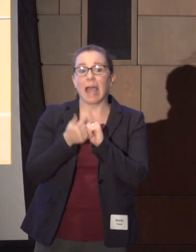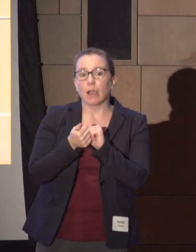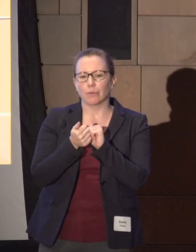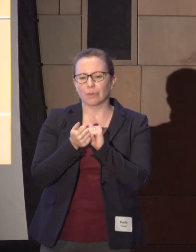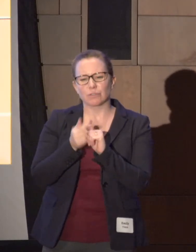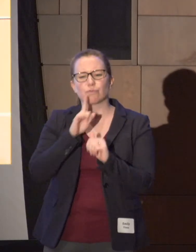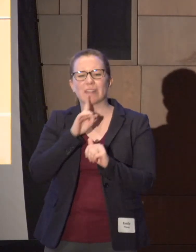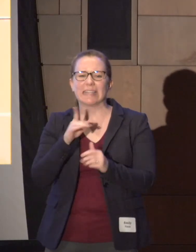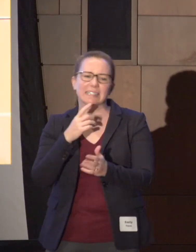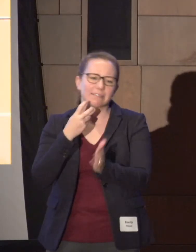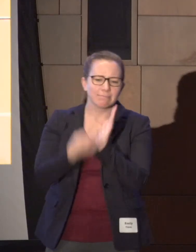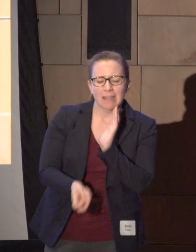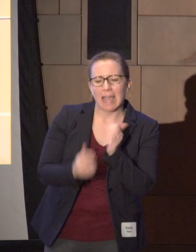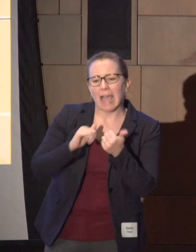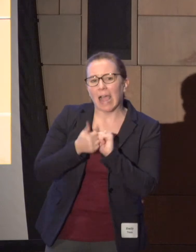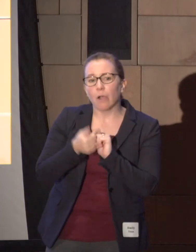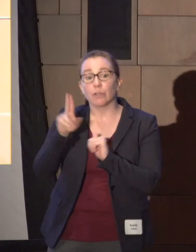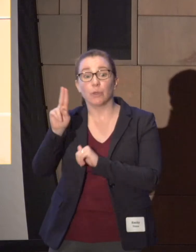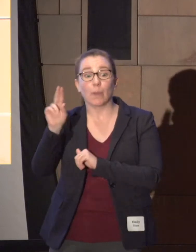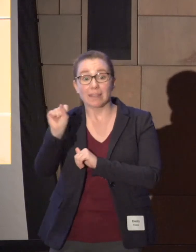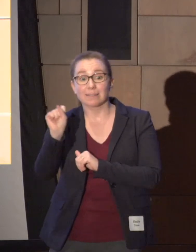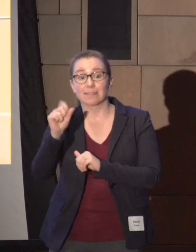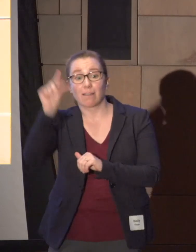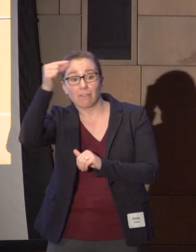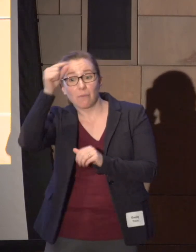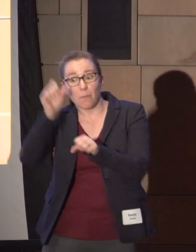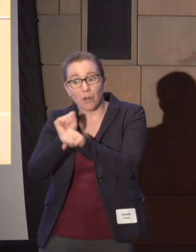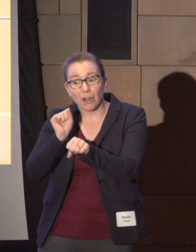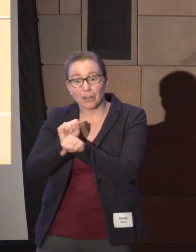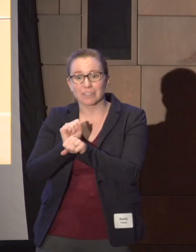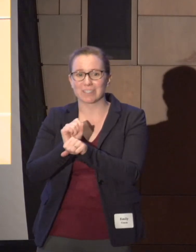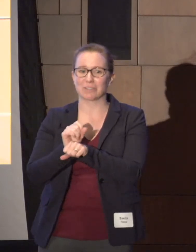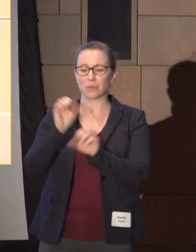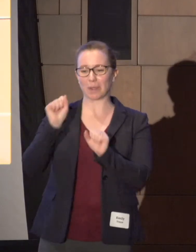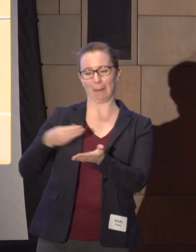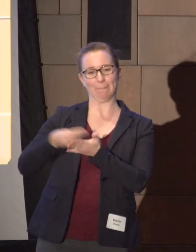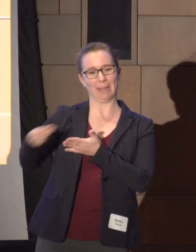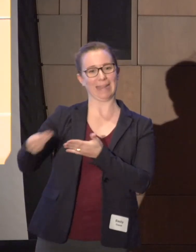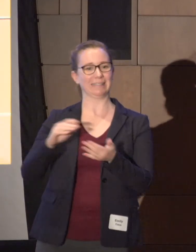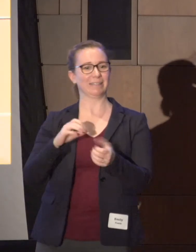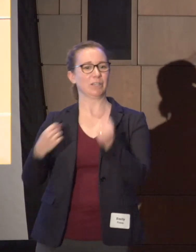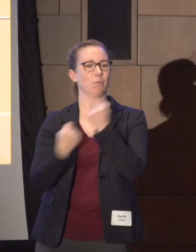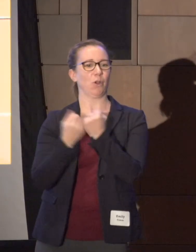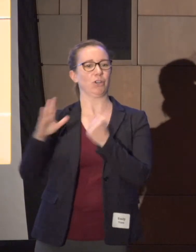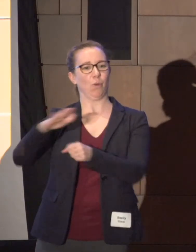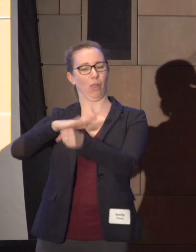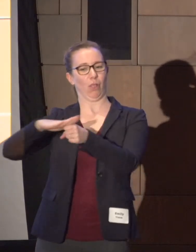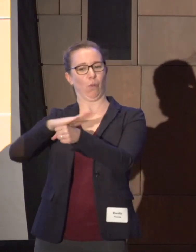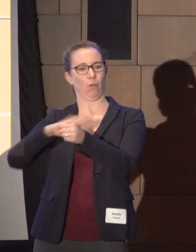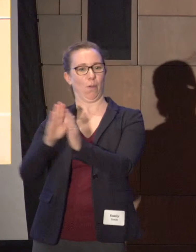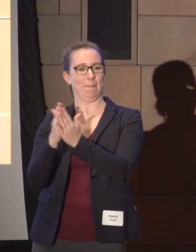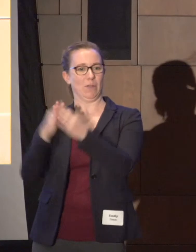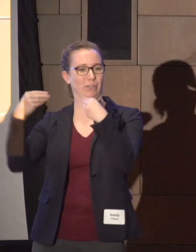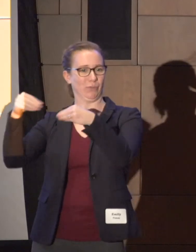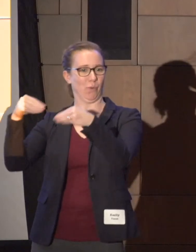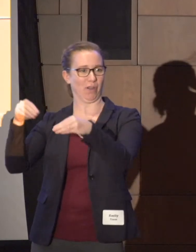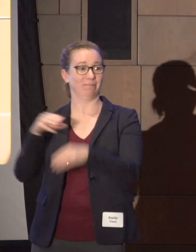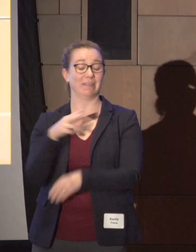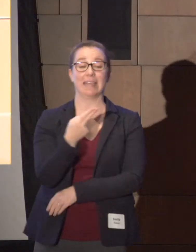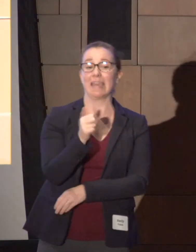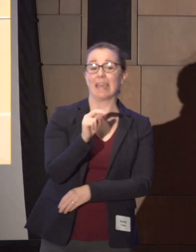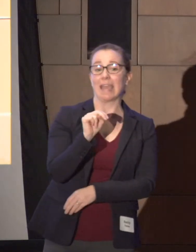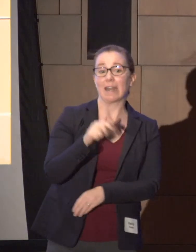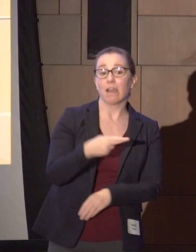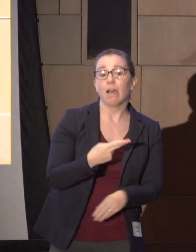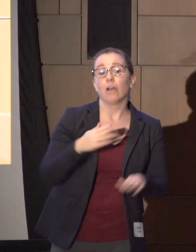government works. Pick it up and support your local bookstore. Hannah grew up in Massachusetts and spent some time in Brooklyn